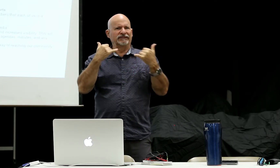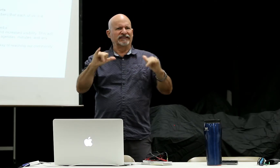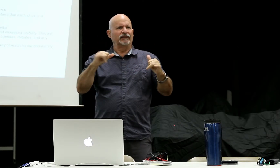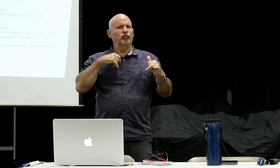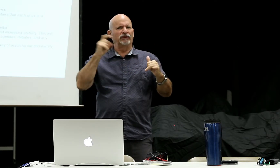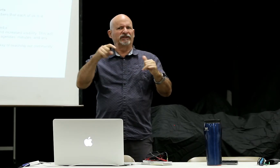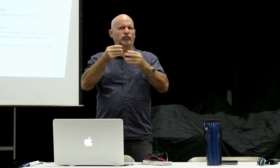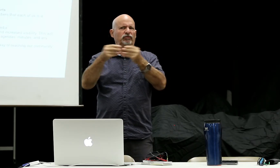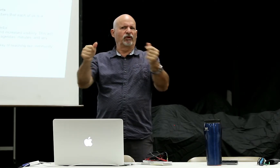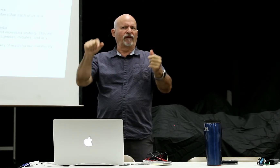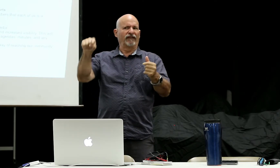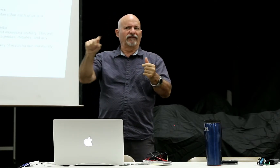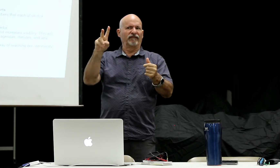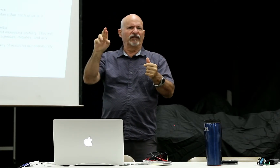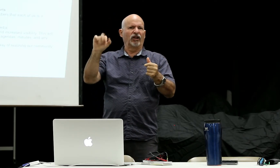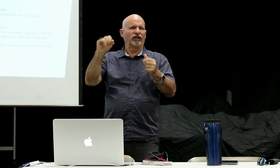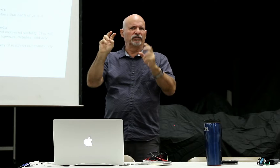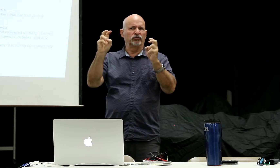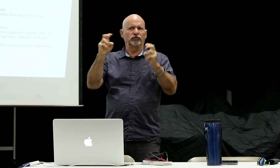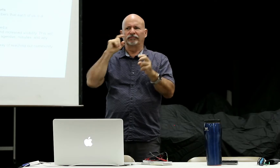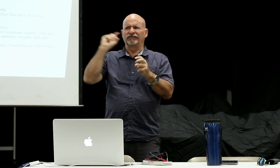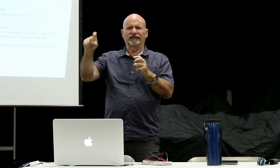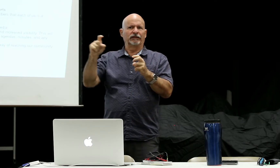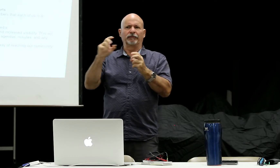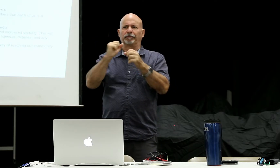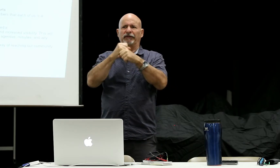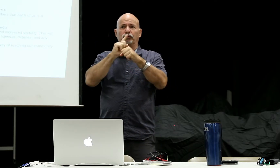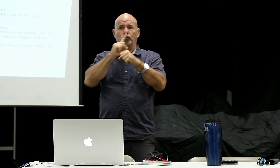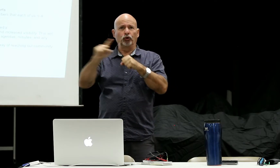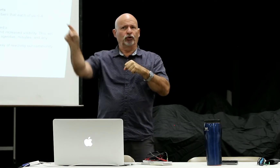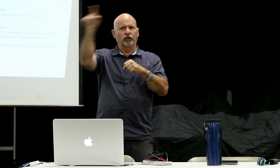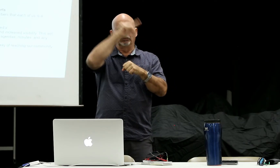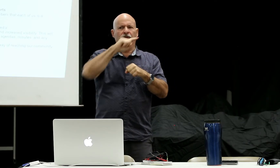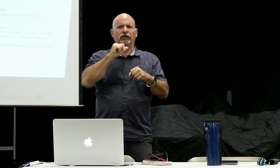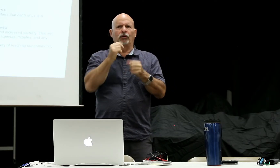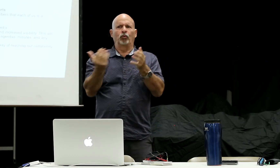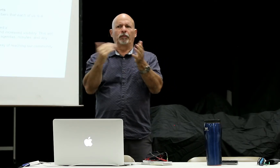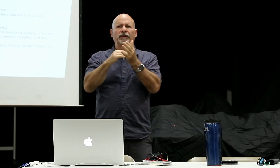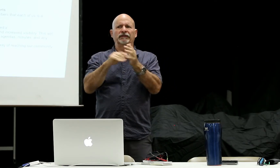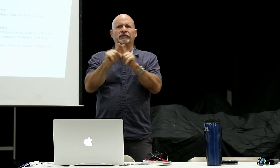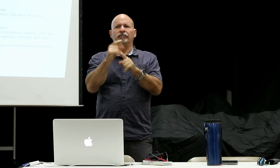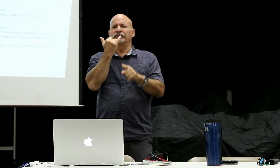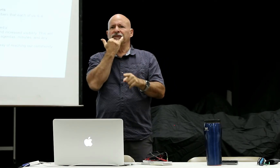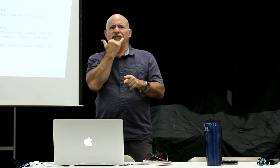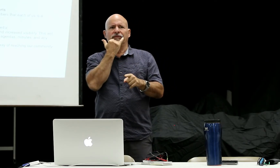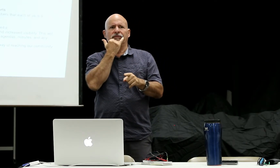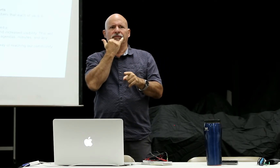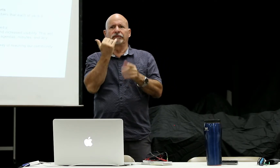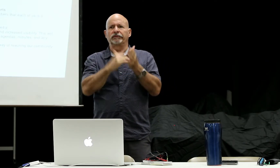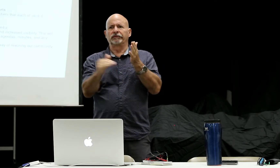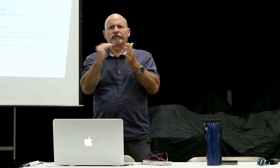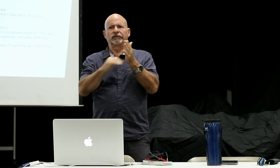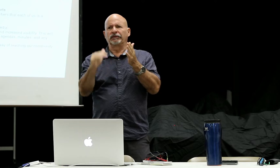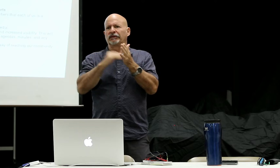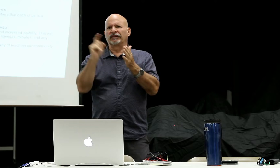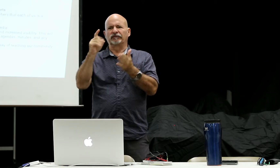of COVID, the conversation kind of stalled, but we are here to continue talking about VRI issues. And we want to make sure that we're not repeating the same